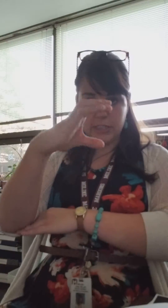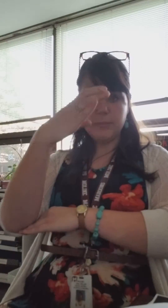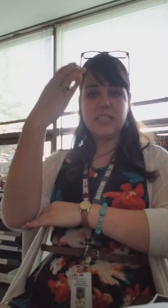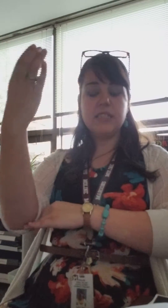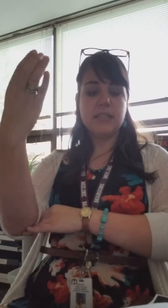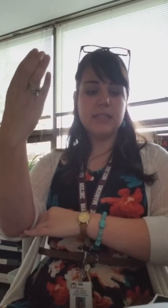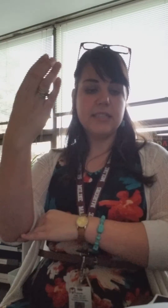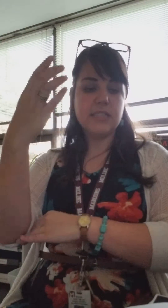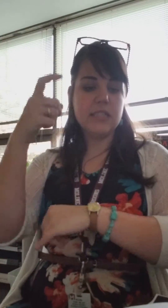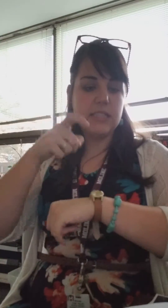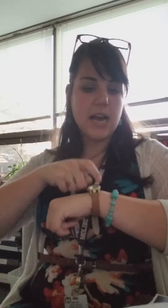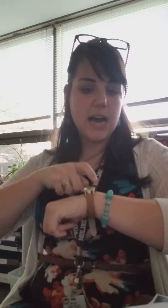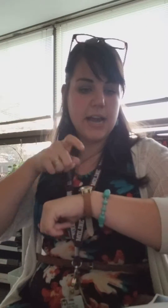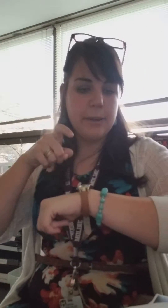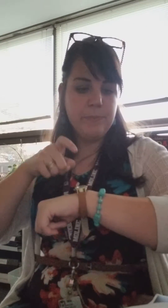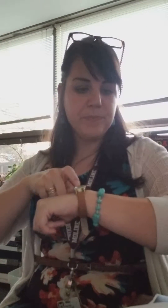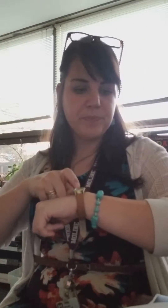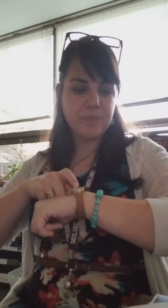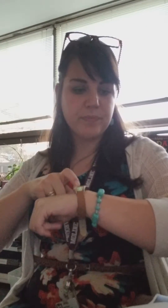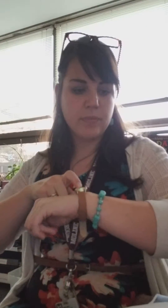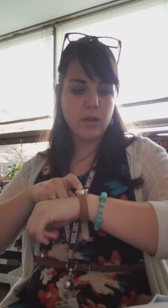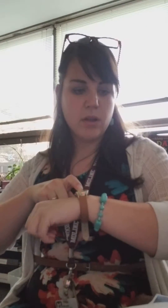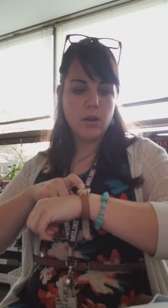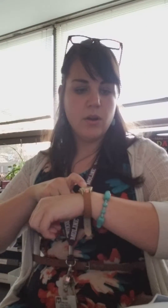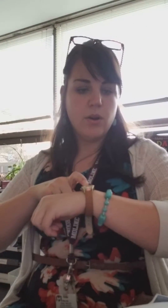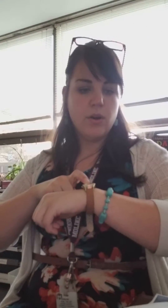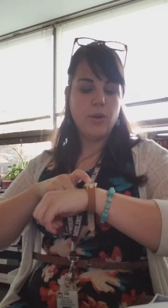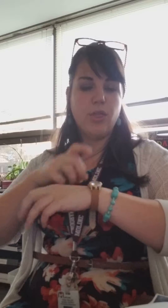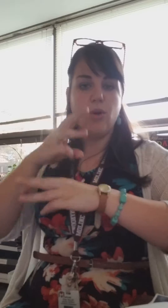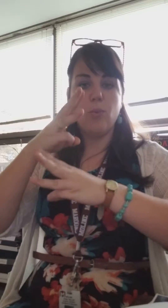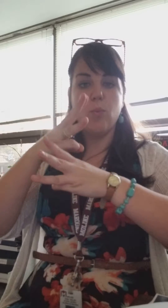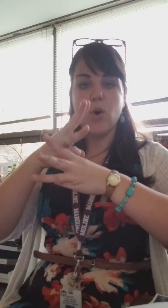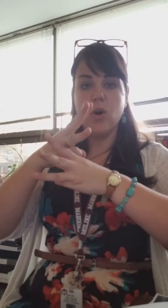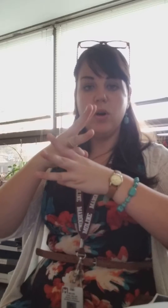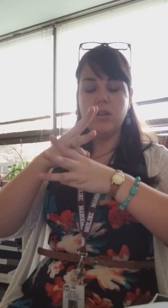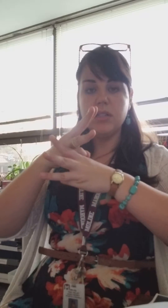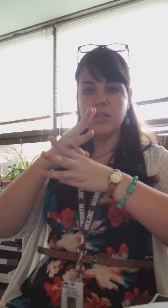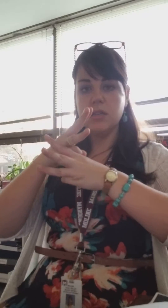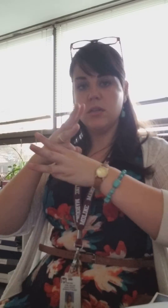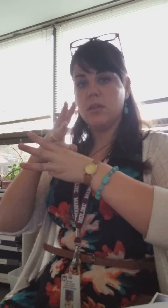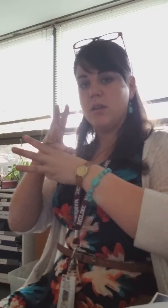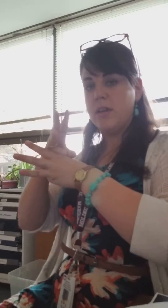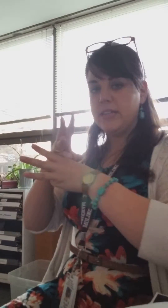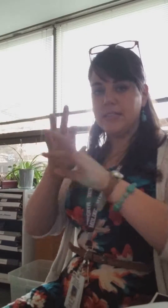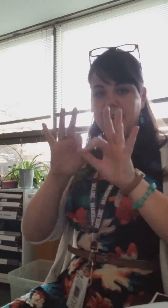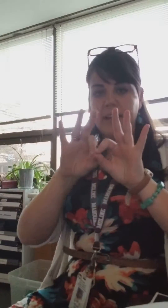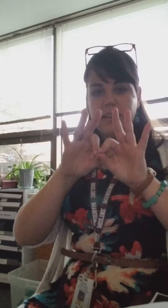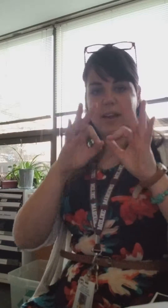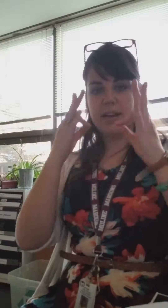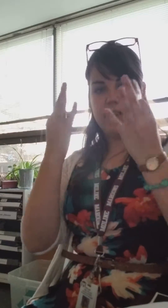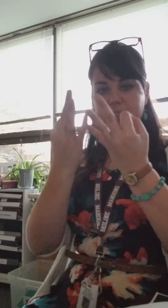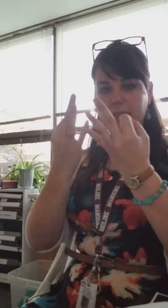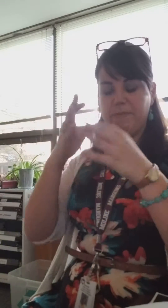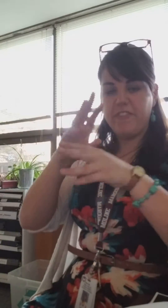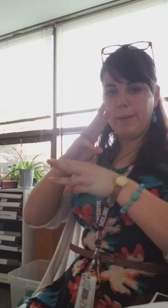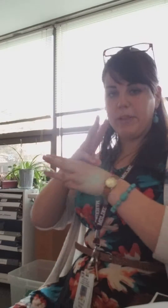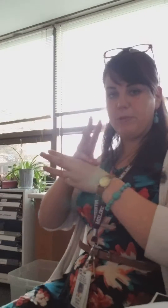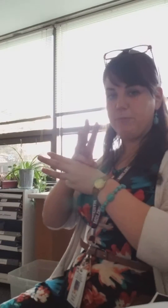Christmas is the time. The world, it's like kind of that same family movement,